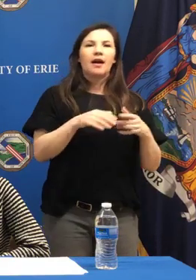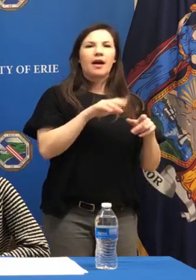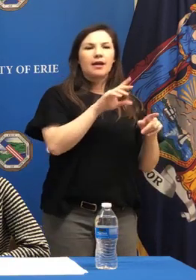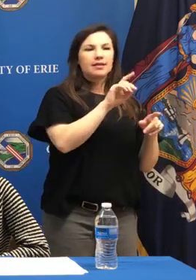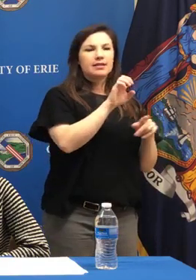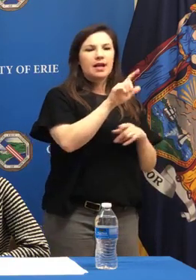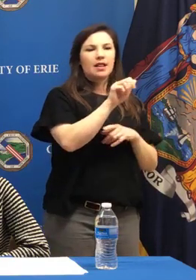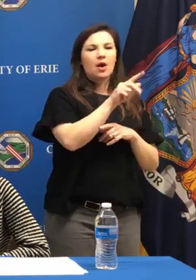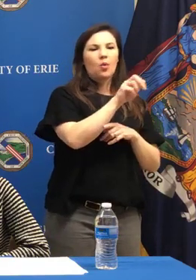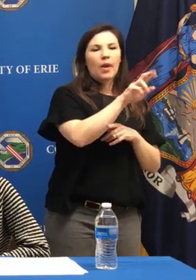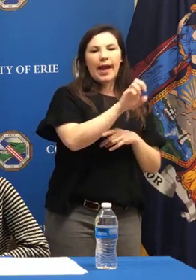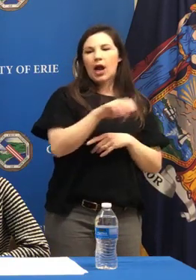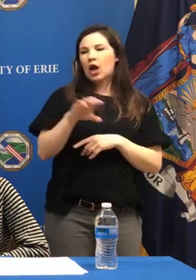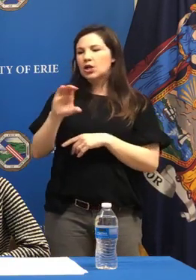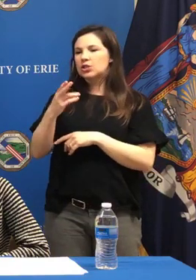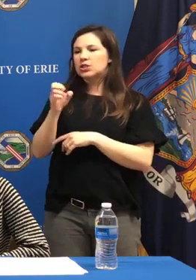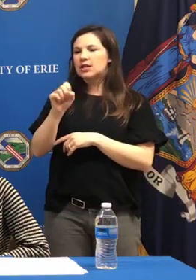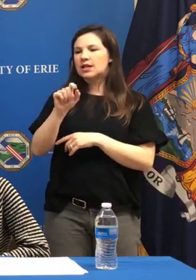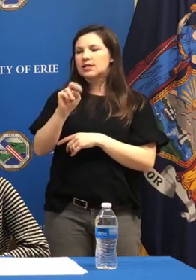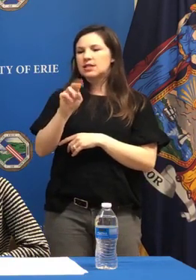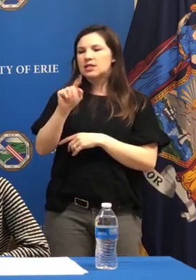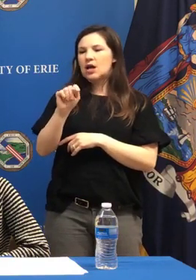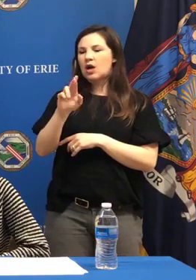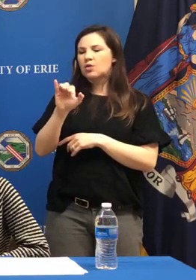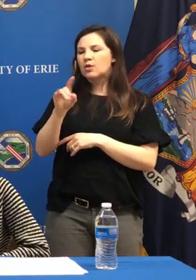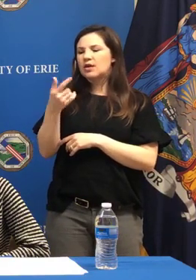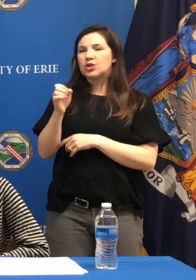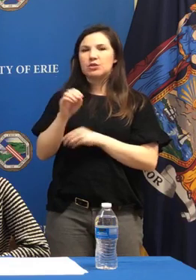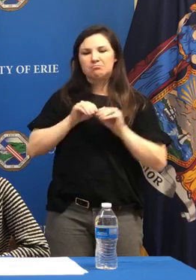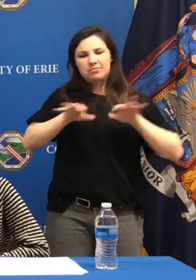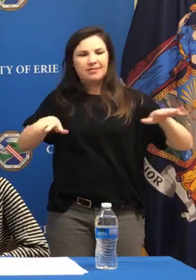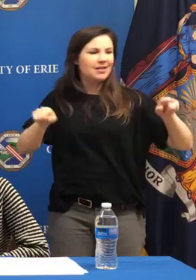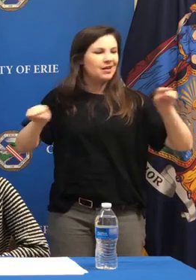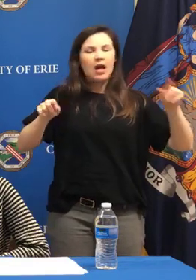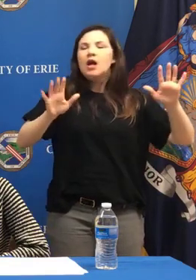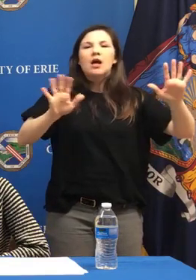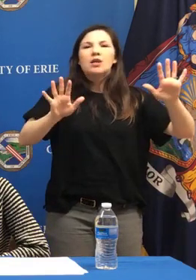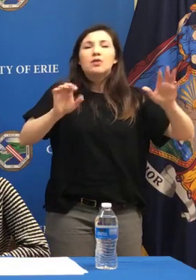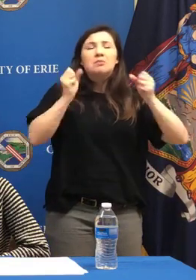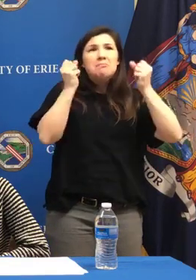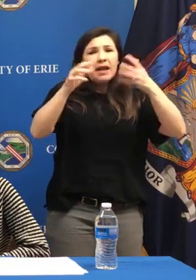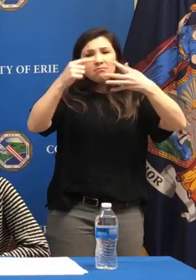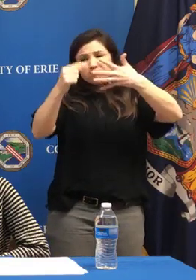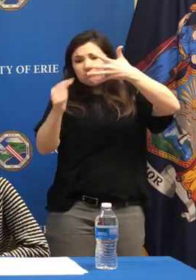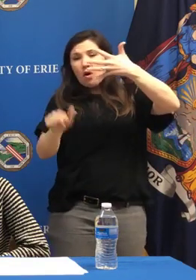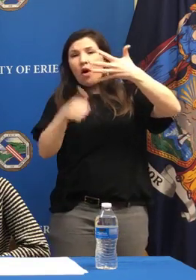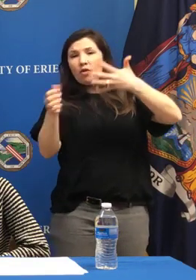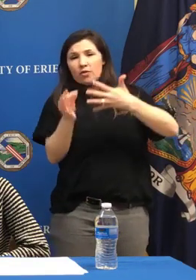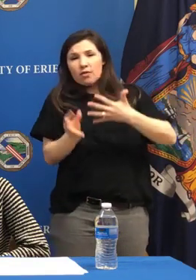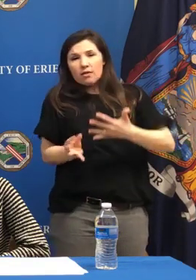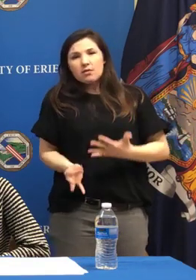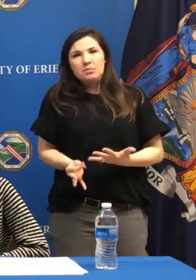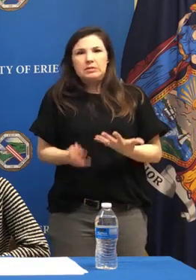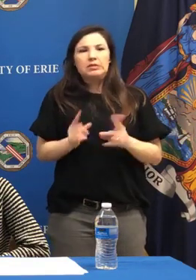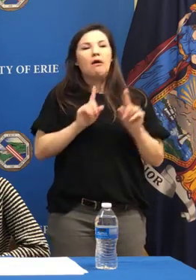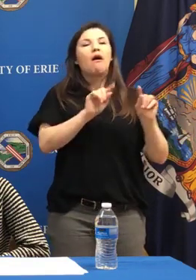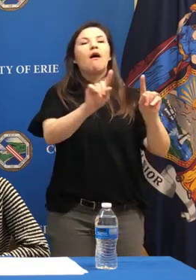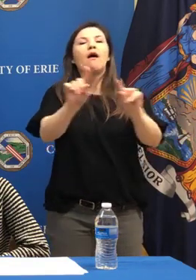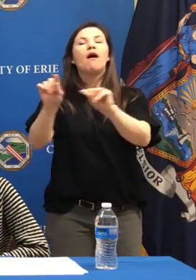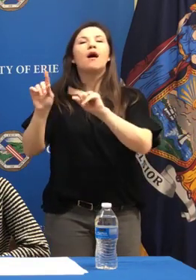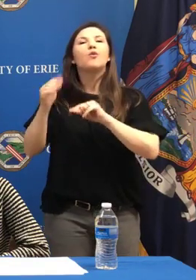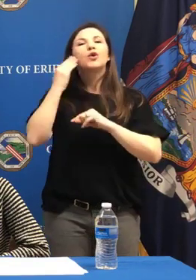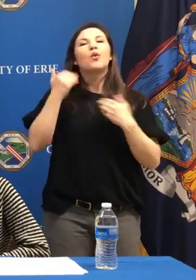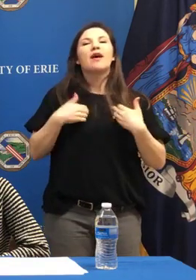Delaware, when there's lots of other parks to enjoy. Just don't go to one or two parks. Get out. A lot of people know that we have our park